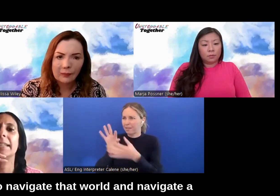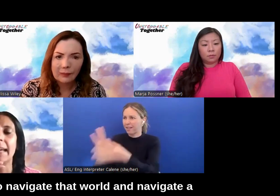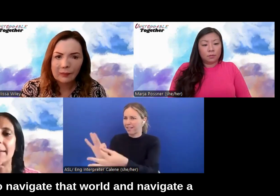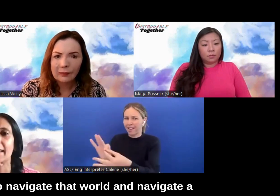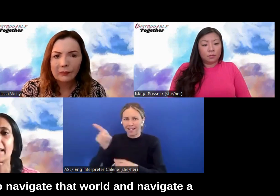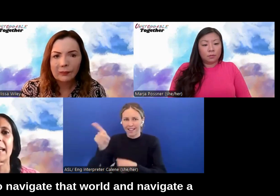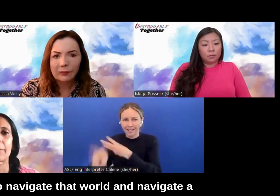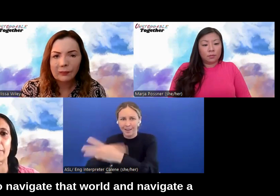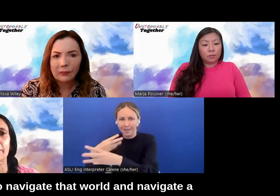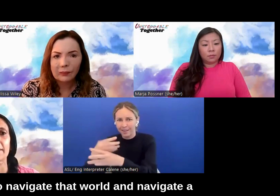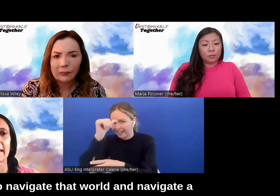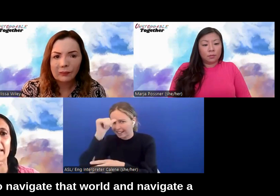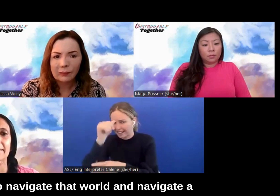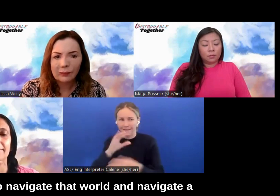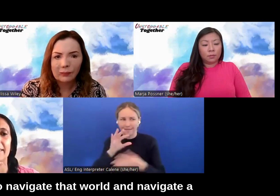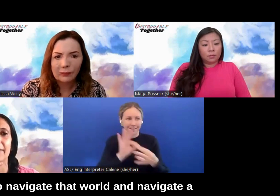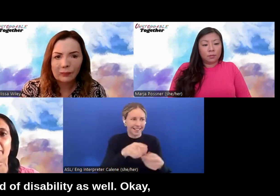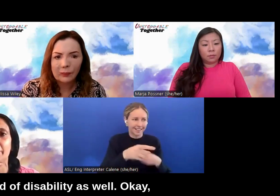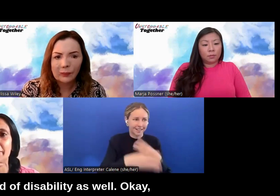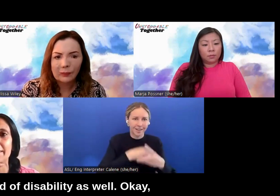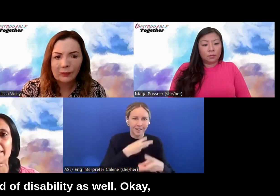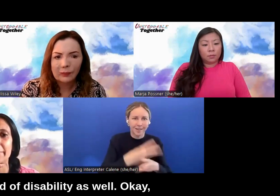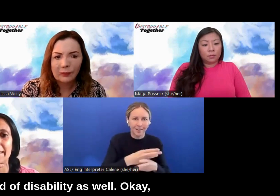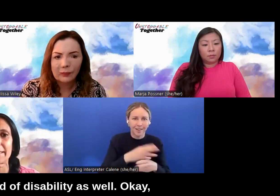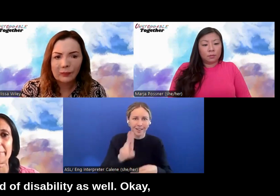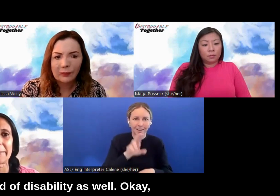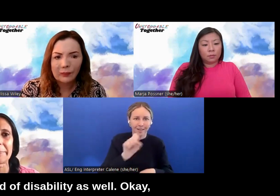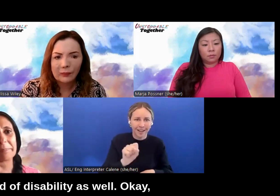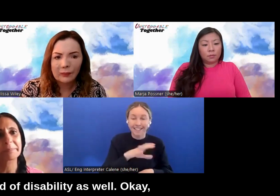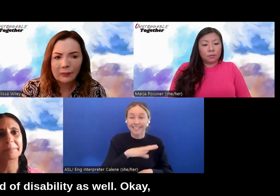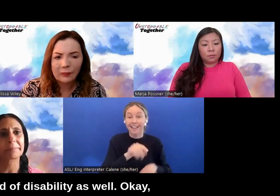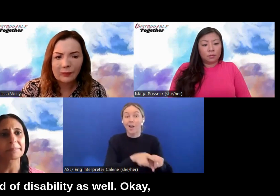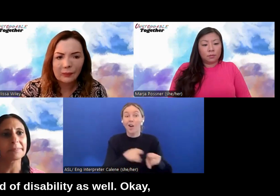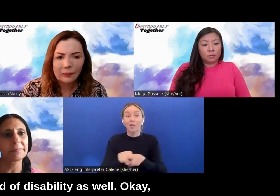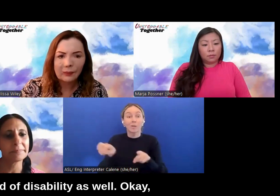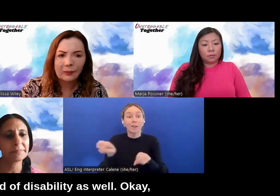and trying to navigate that world and navigate a world of disability as well.